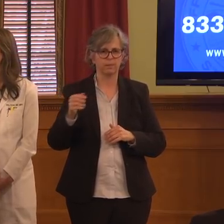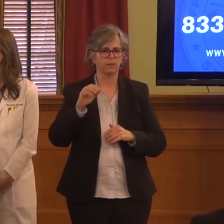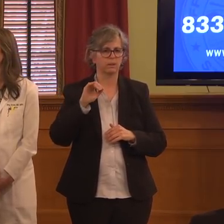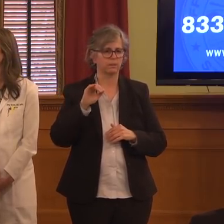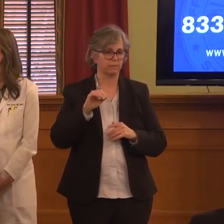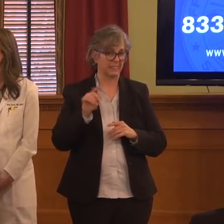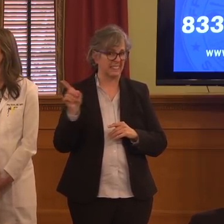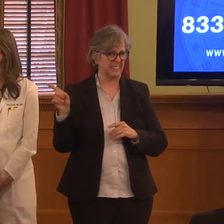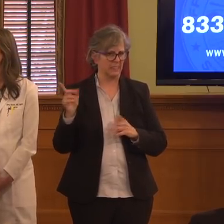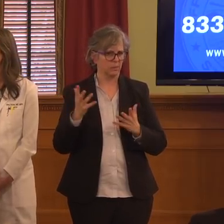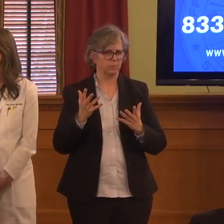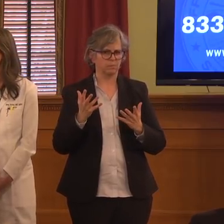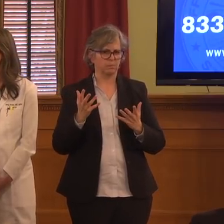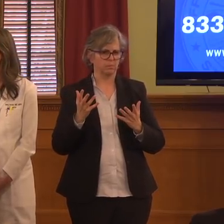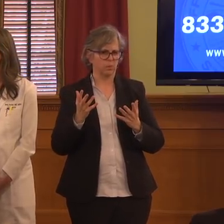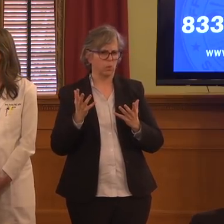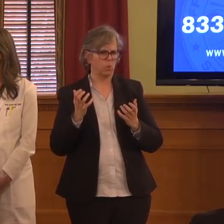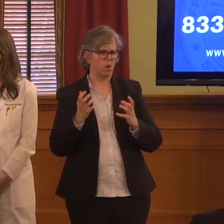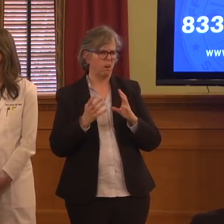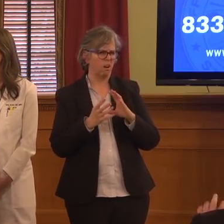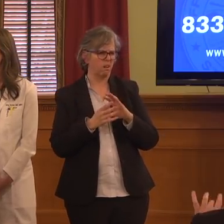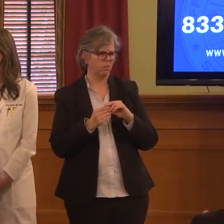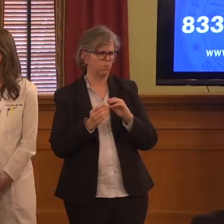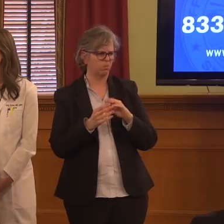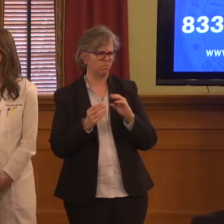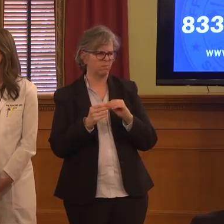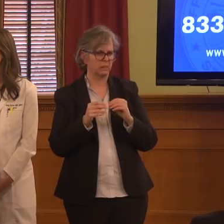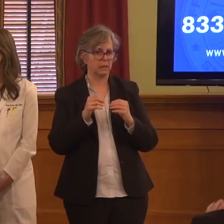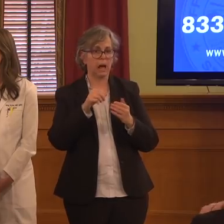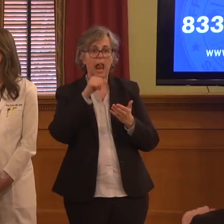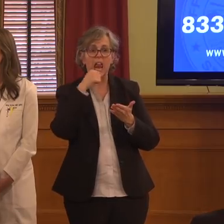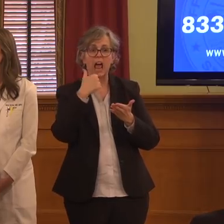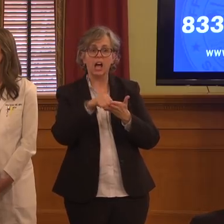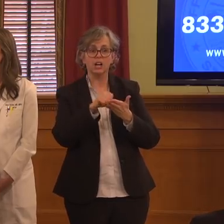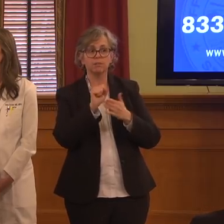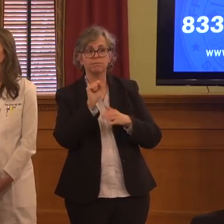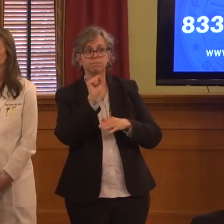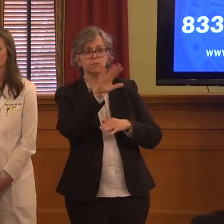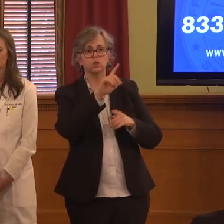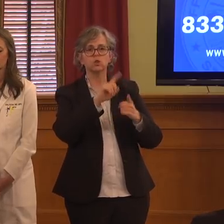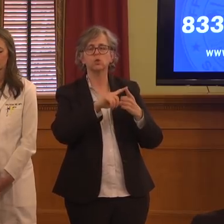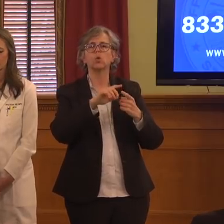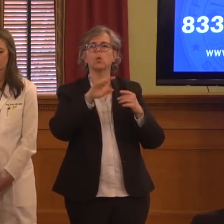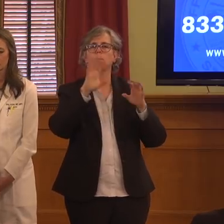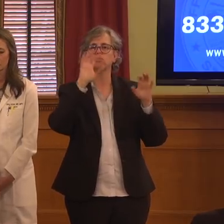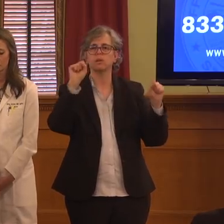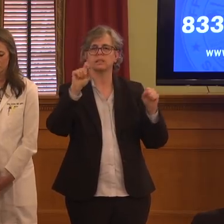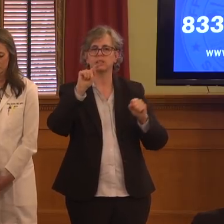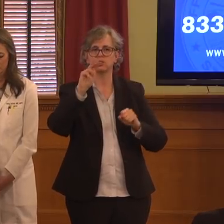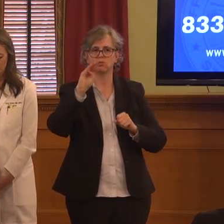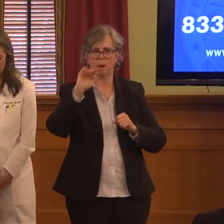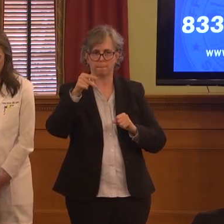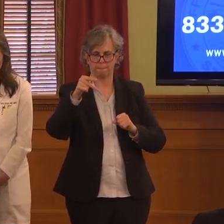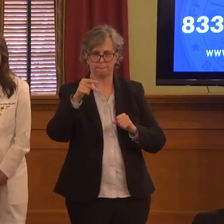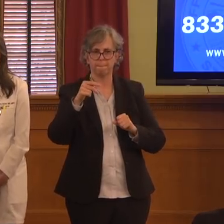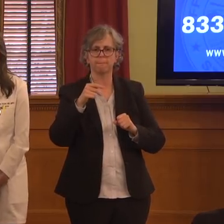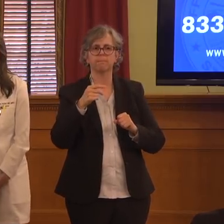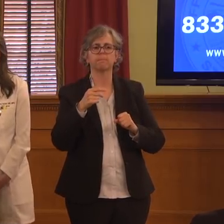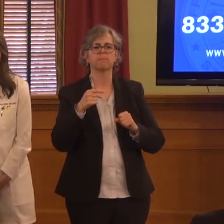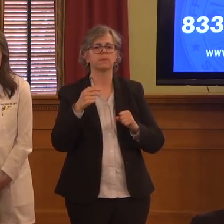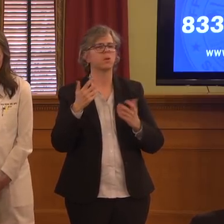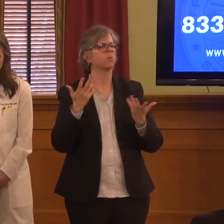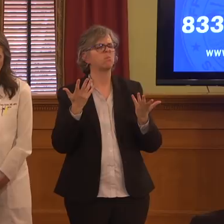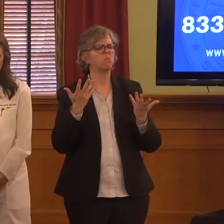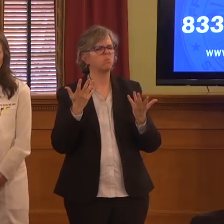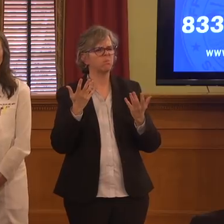letter to the President of the United States in regard to regulations.